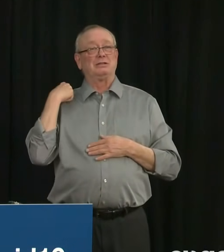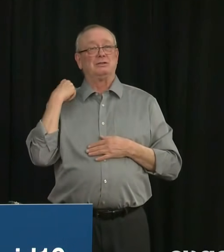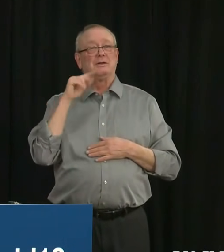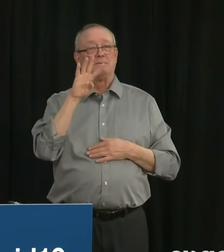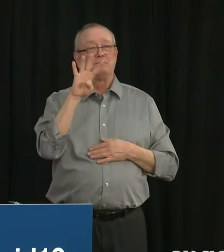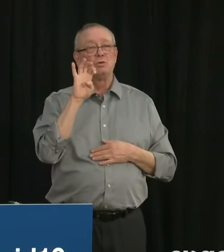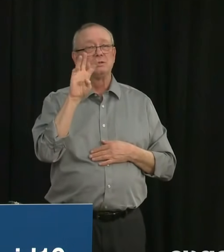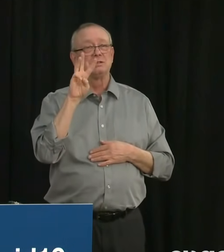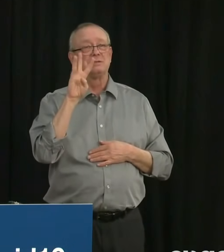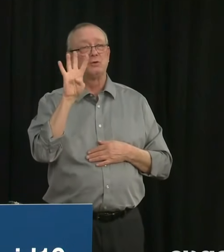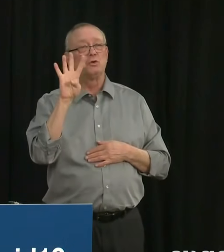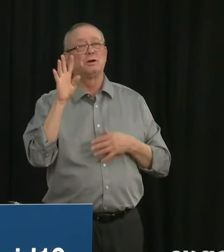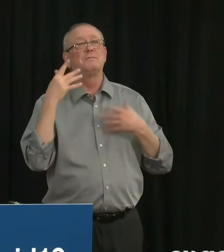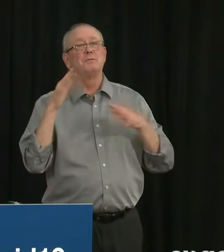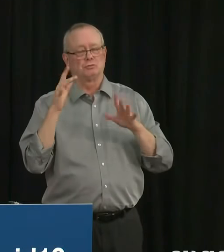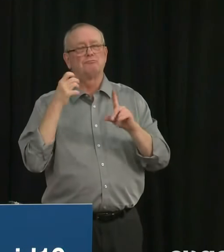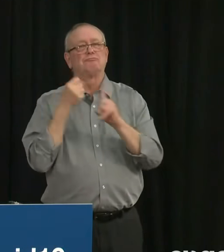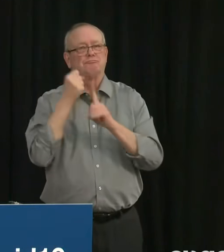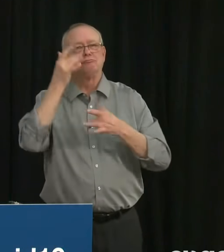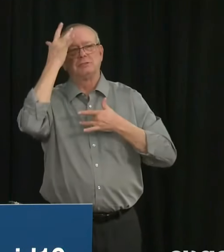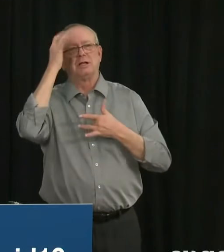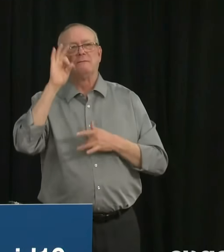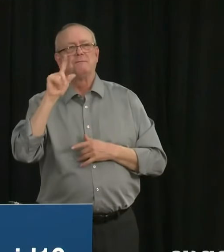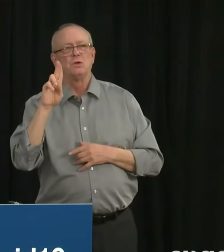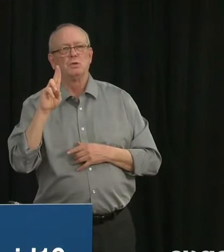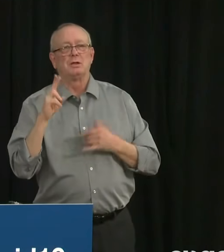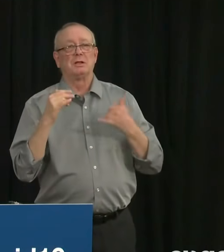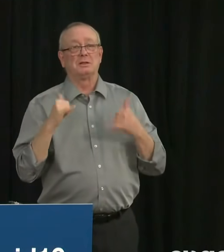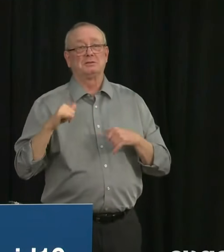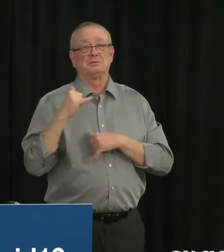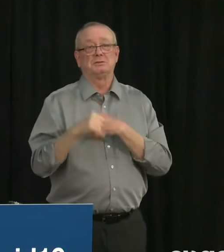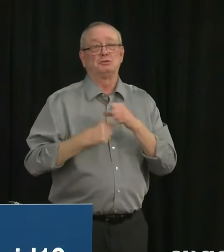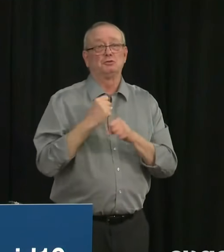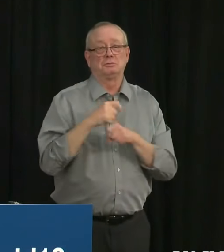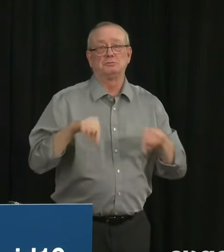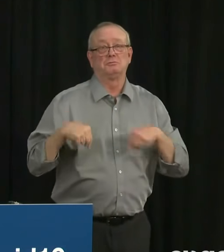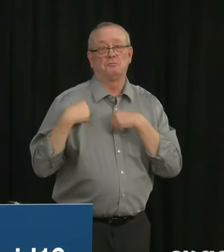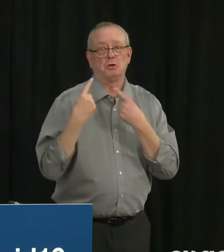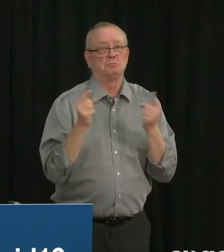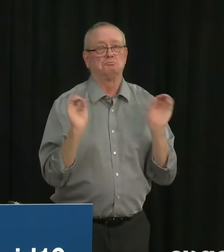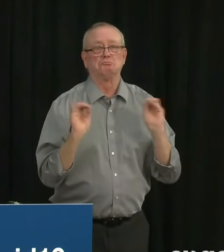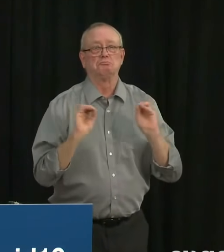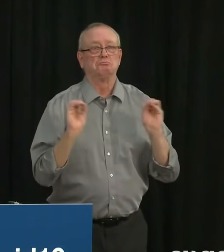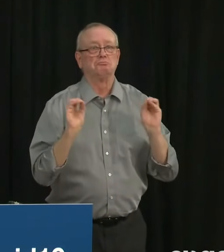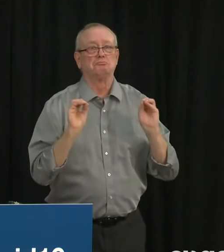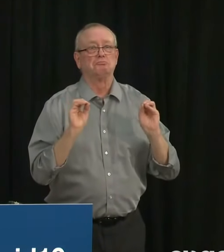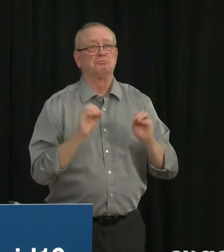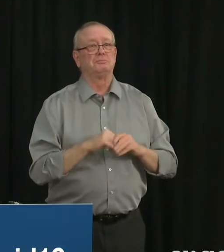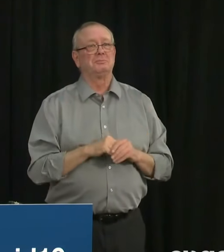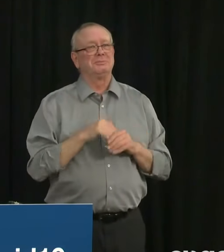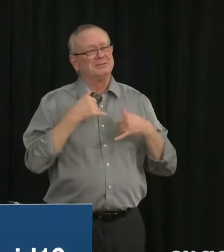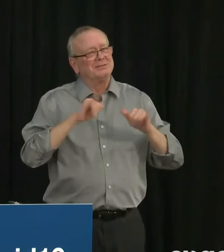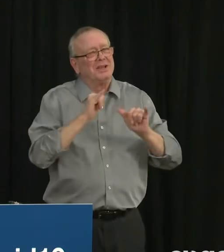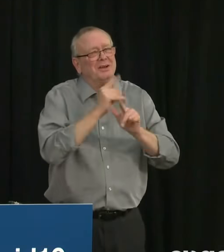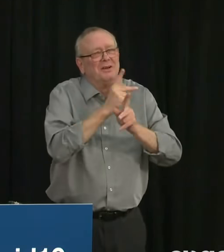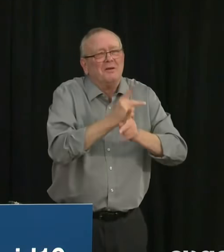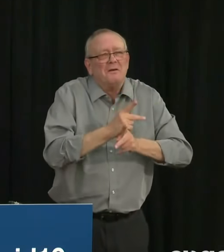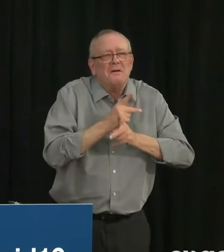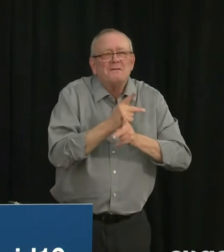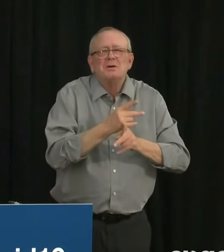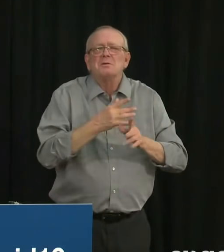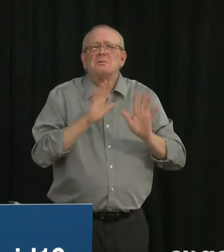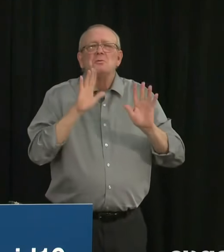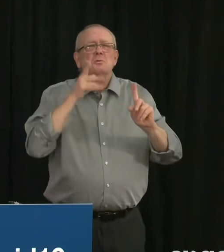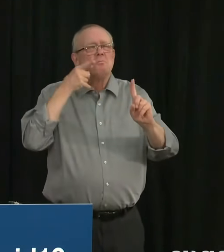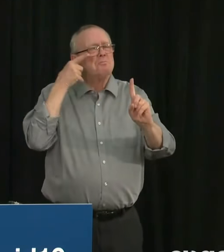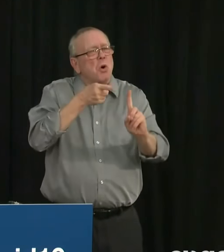This does not mean that influenza is no longer a threat, but it is a reminder that there is hope and that our actions can help protect each other from